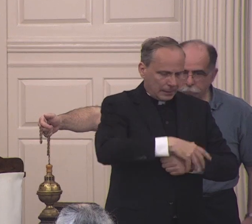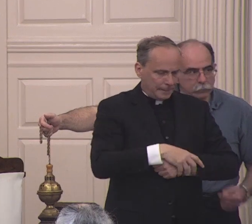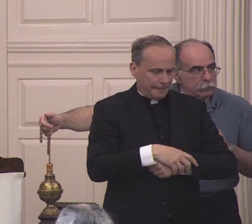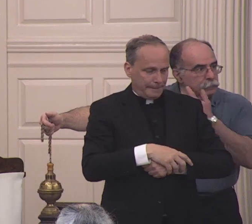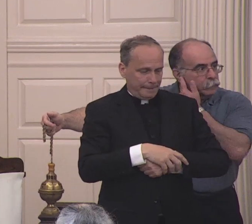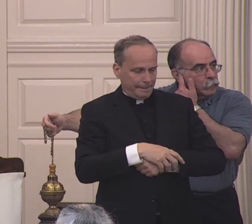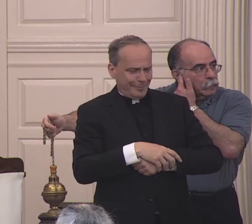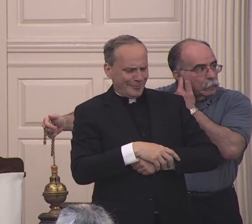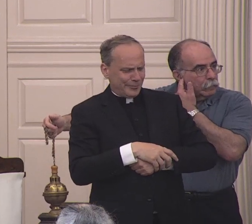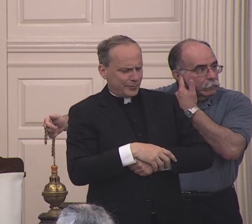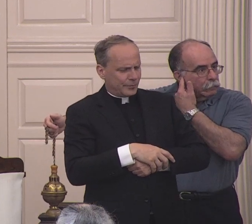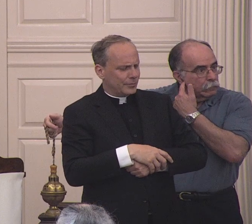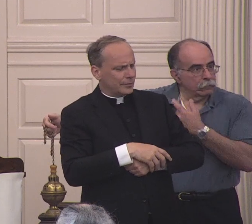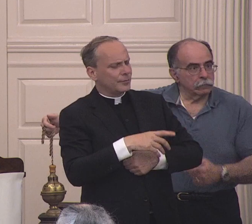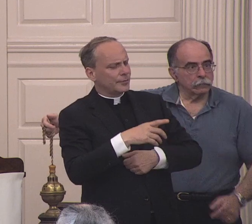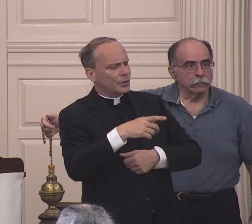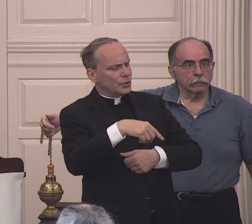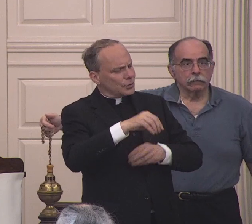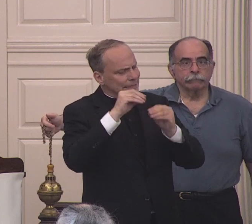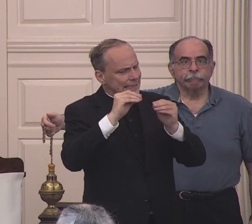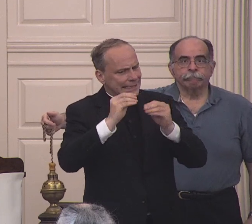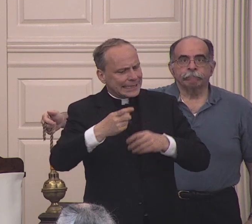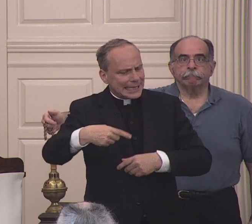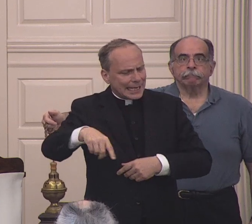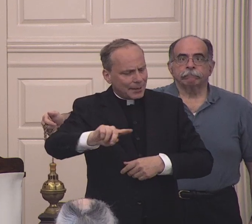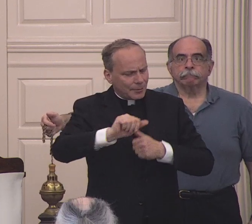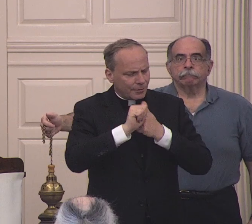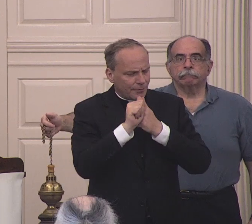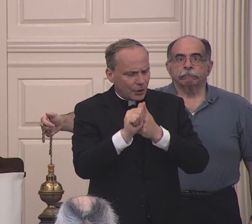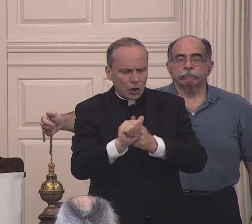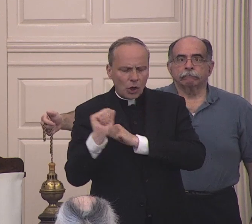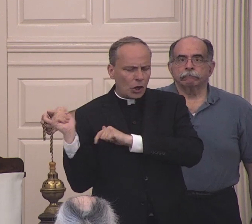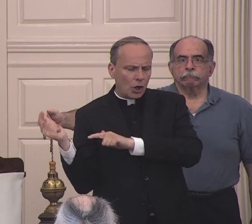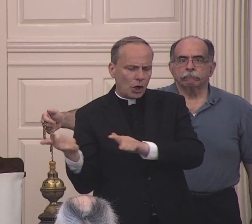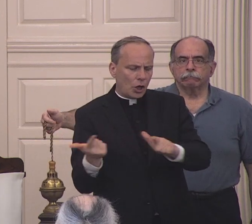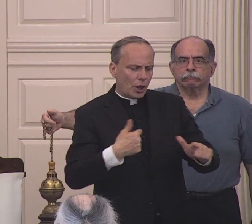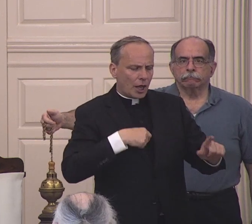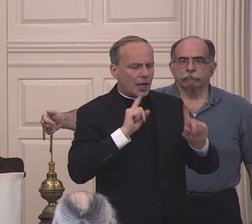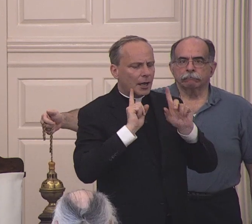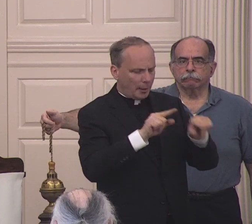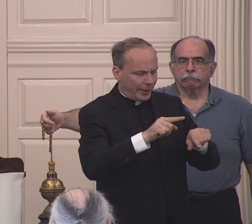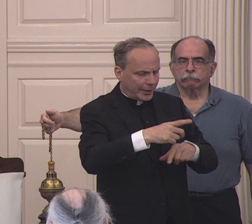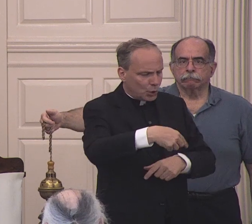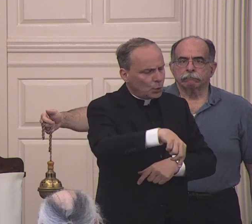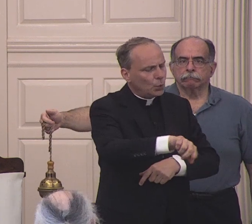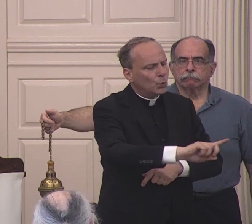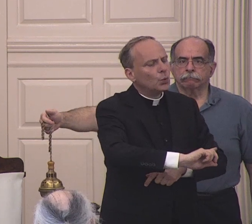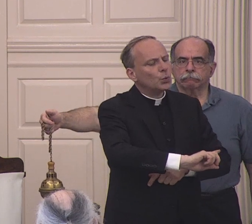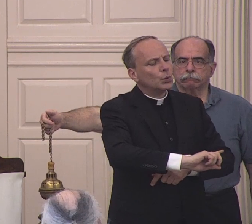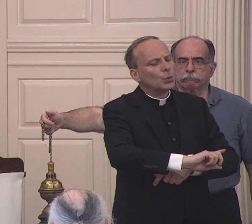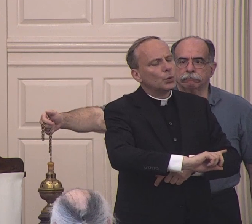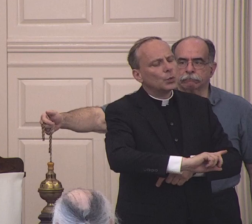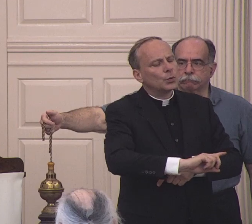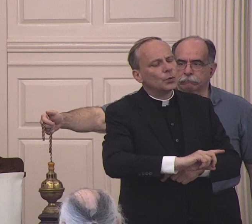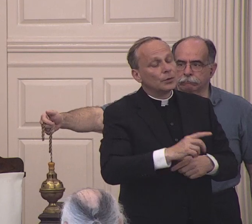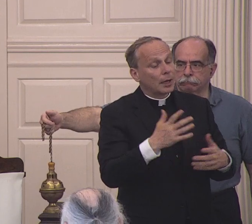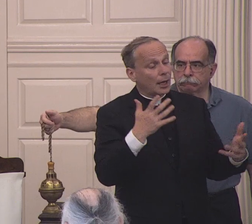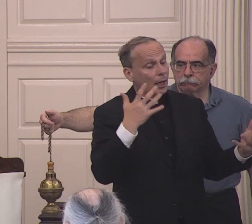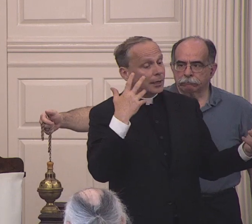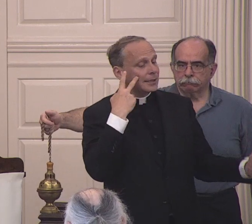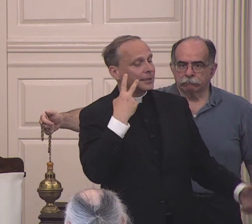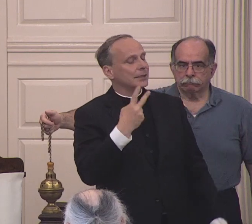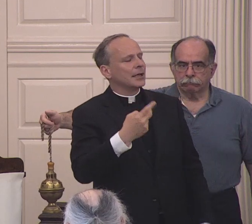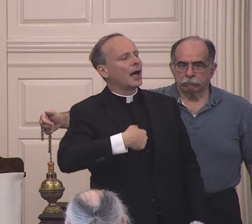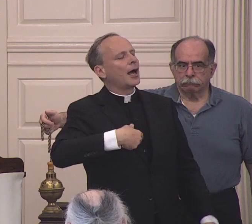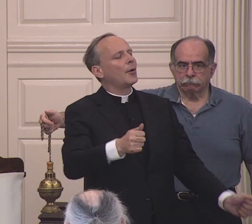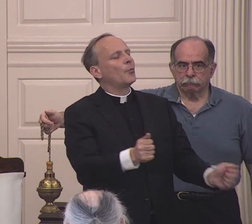Spirit, teaching them to observe all that I have commanded you. And behold,